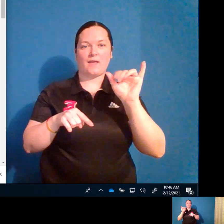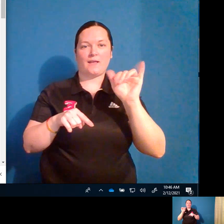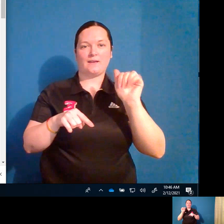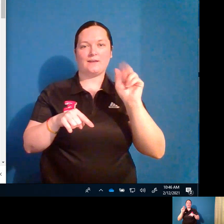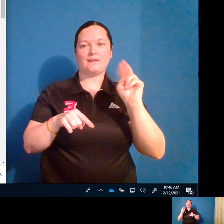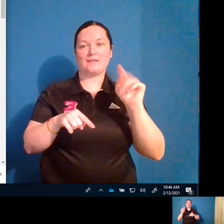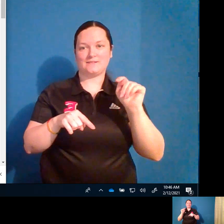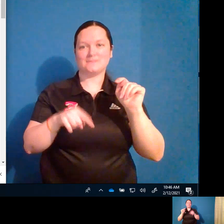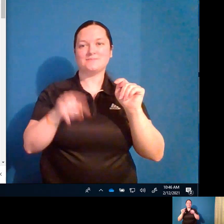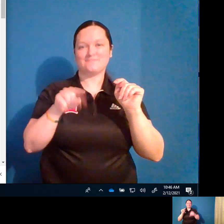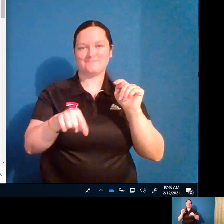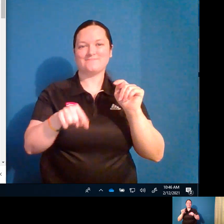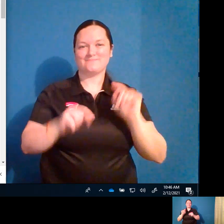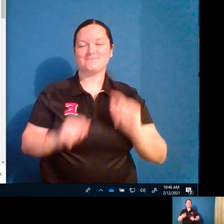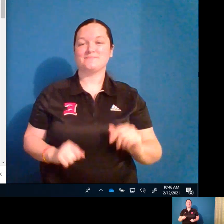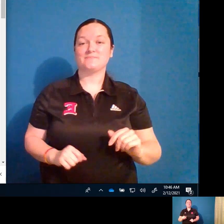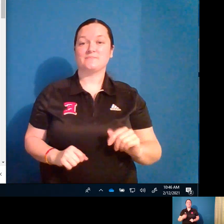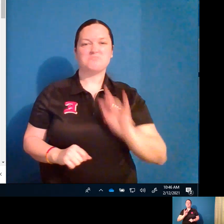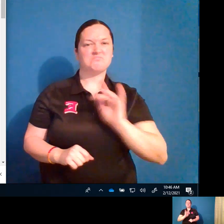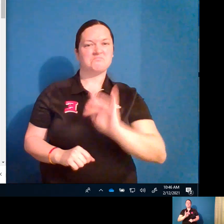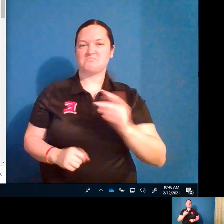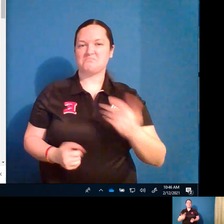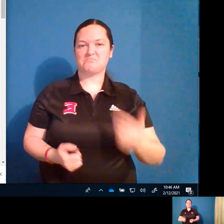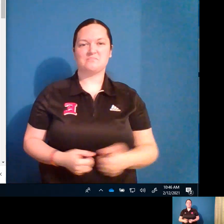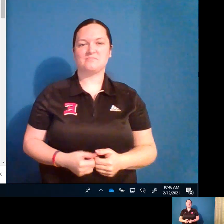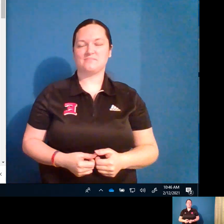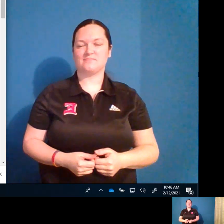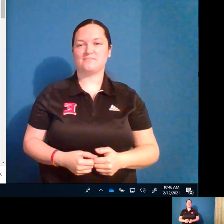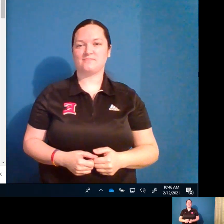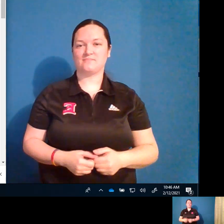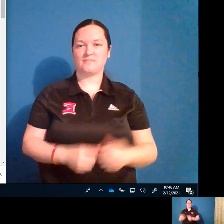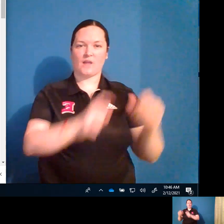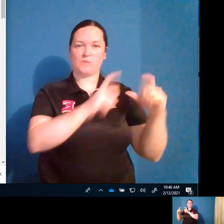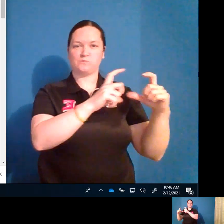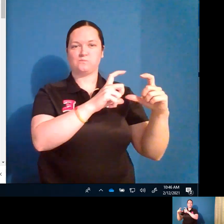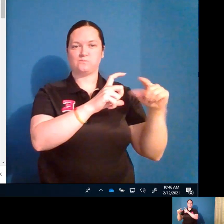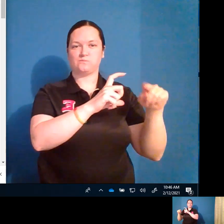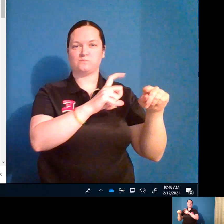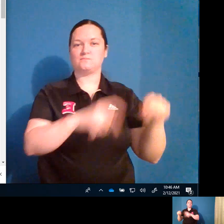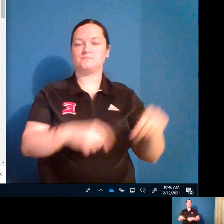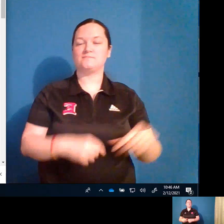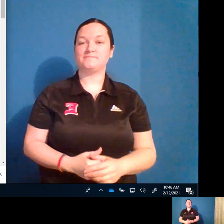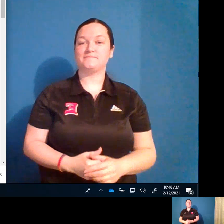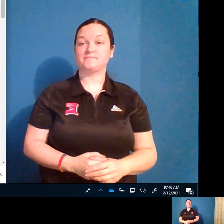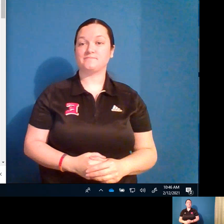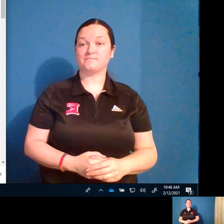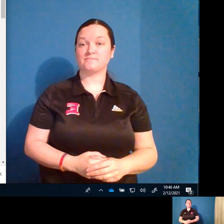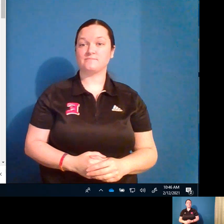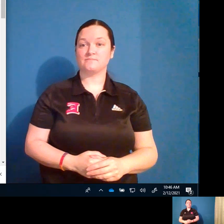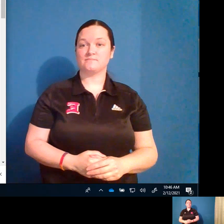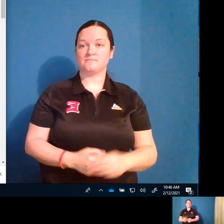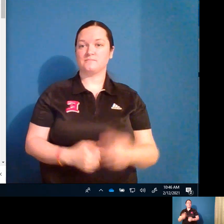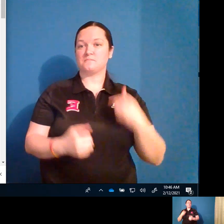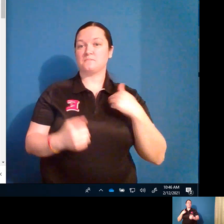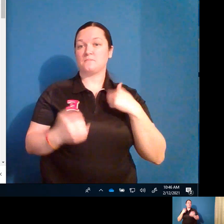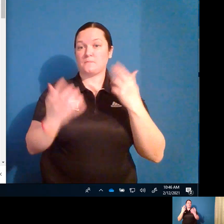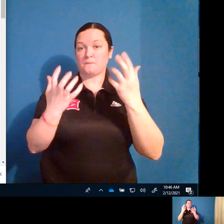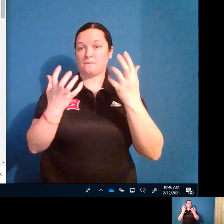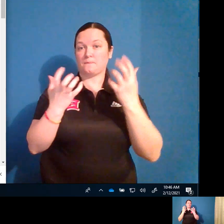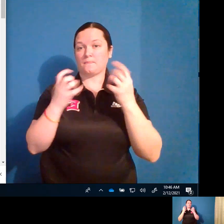I can find gradient and I just click on it. All right. So I want to, let's say I want to do